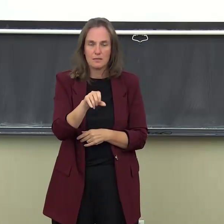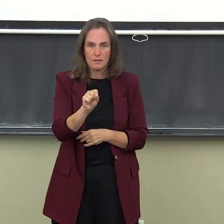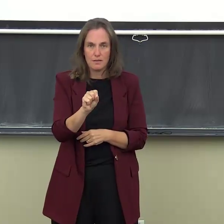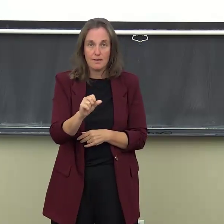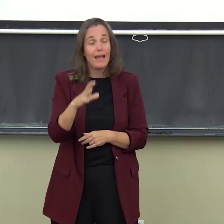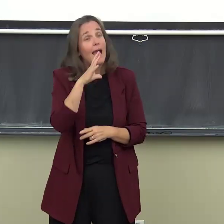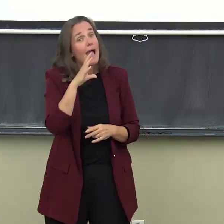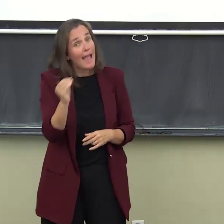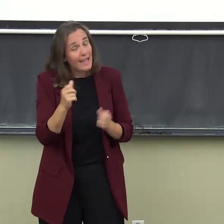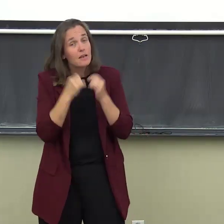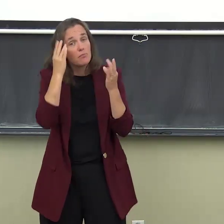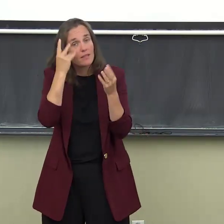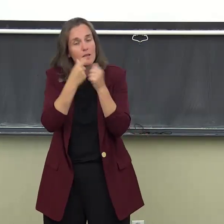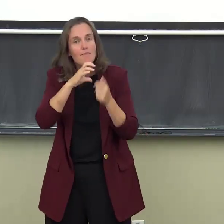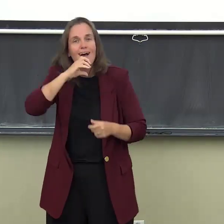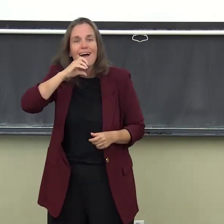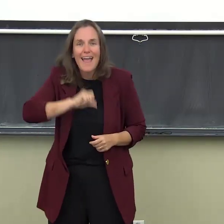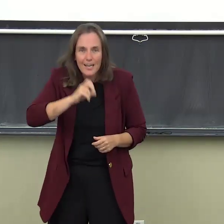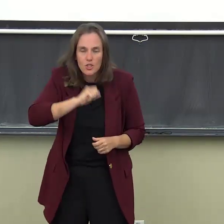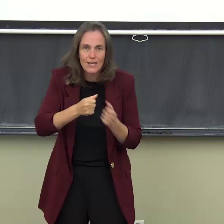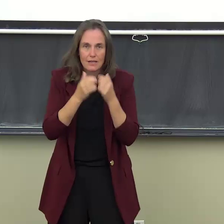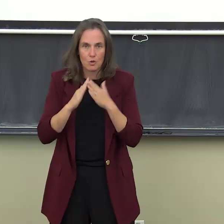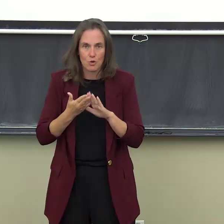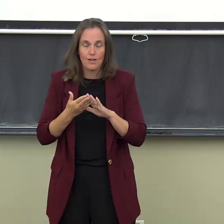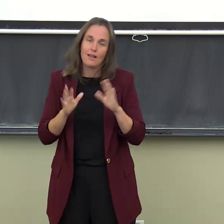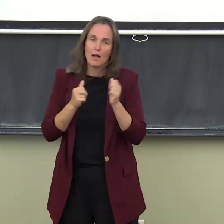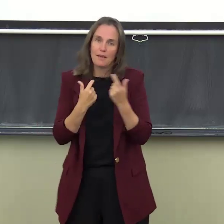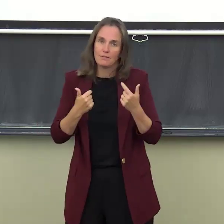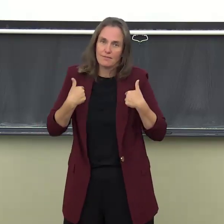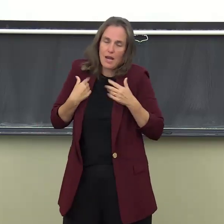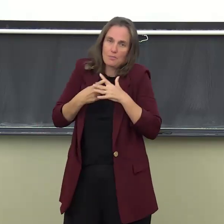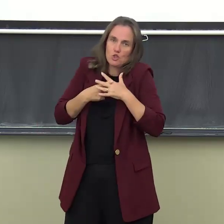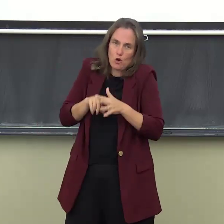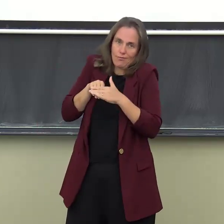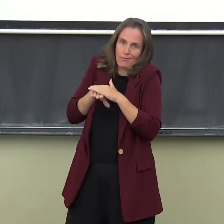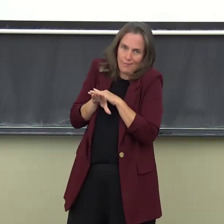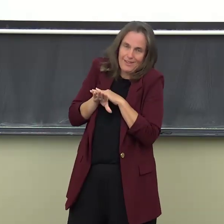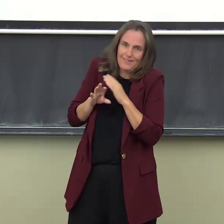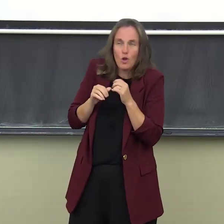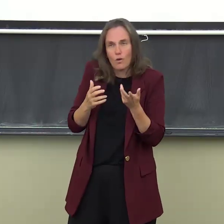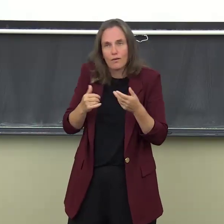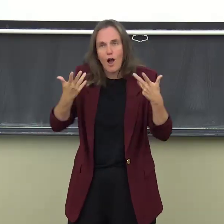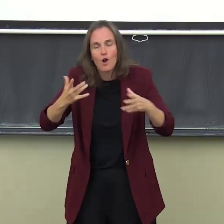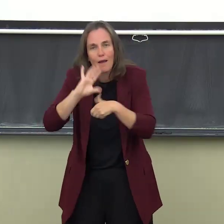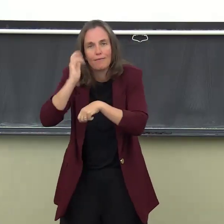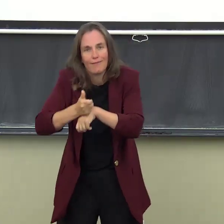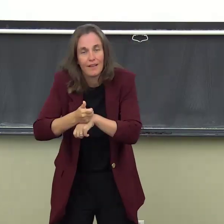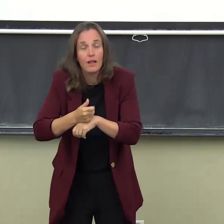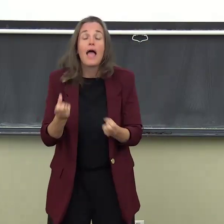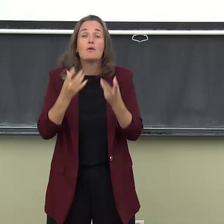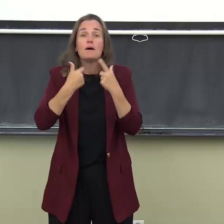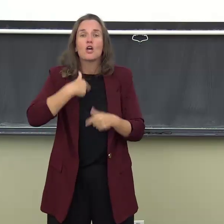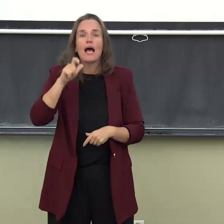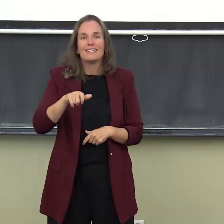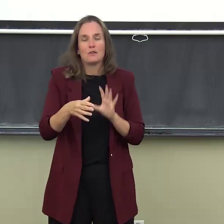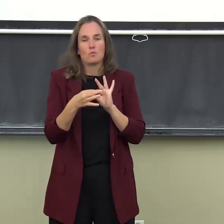the aging community, which I'm entering or am well established in, and how much I need in the